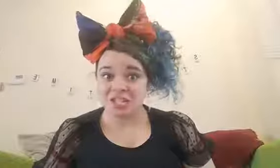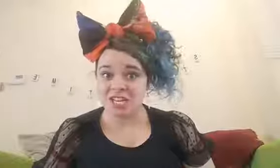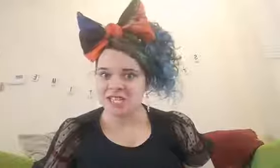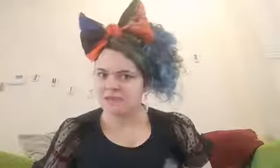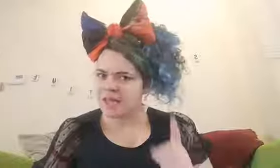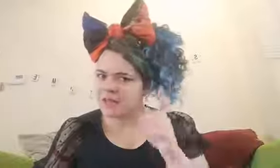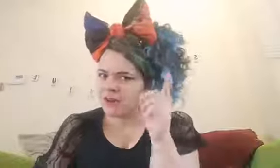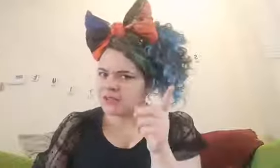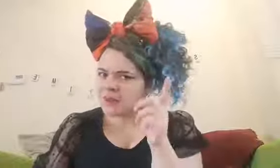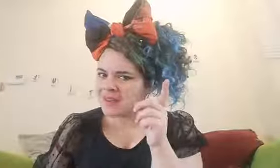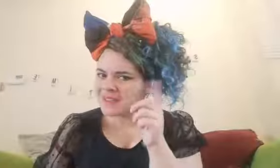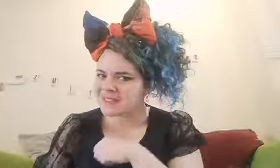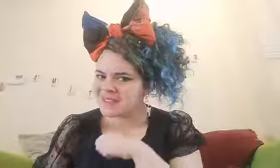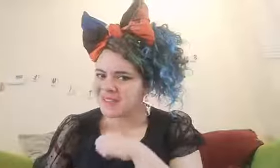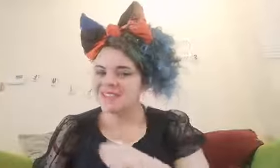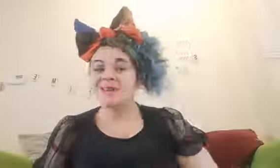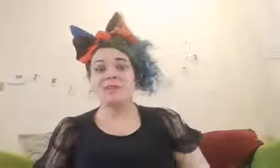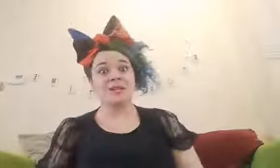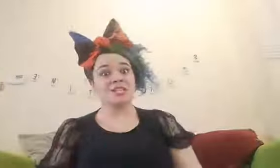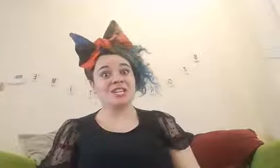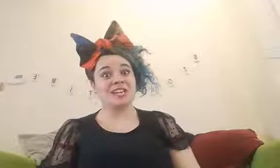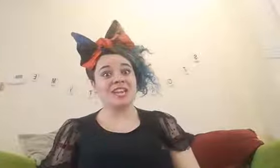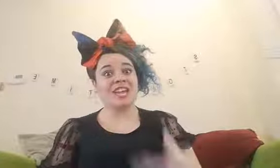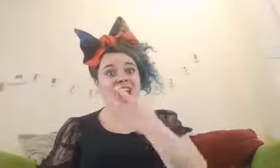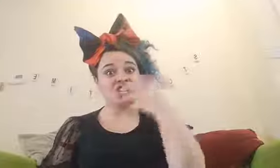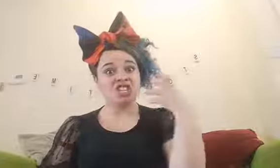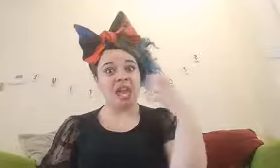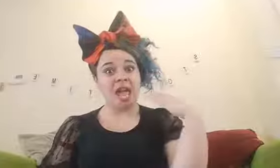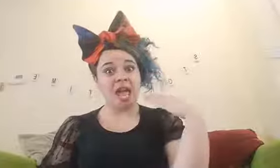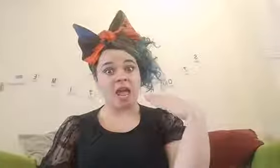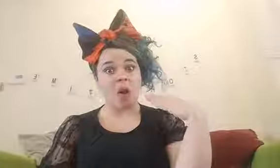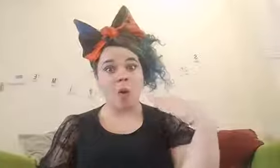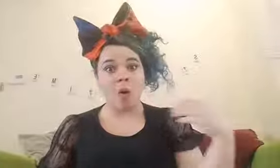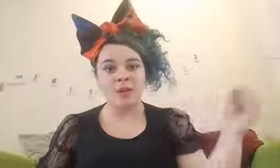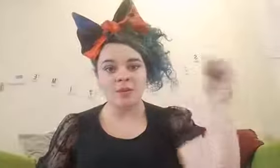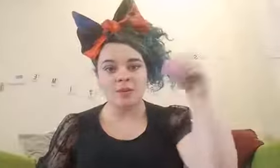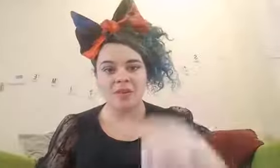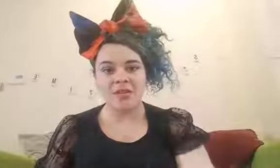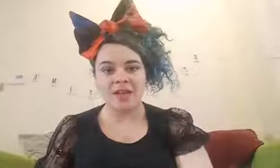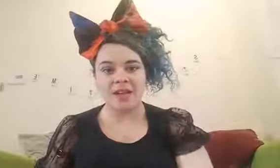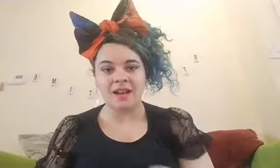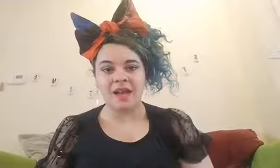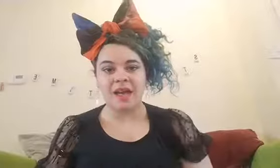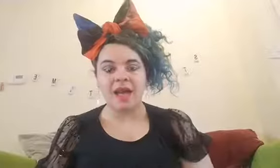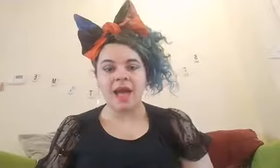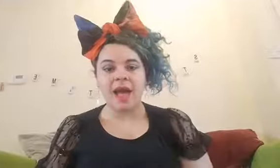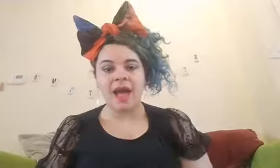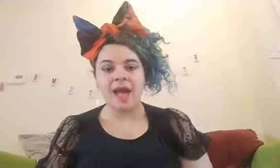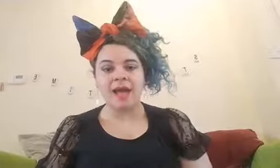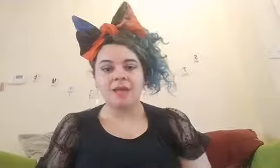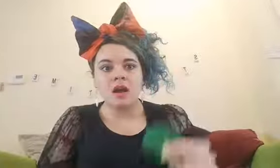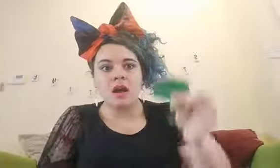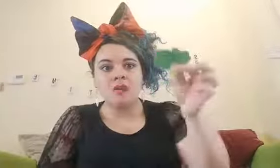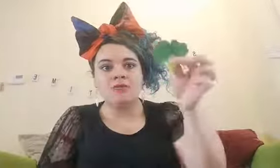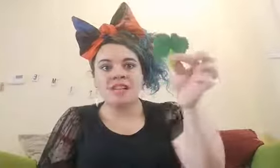Chili. Maybe not the spiders yet, but chili. Ooh, we'll put that in there. And